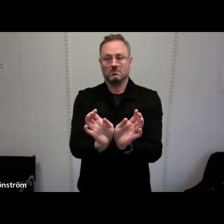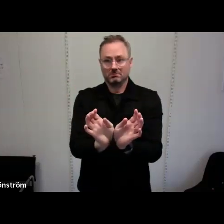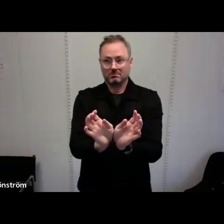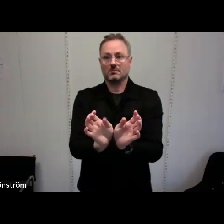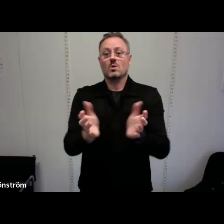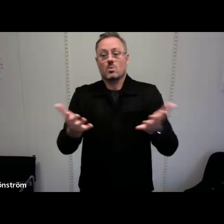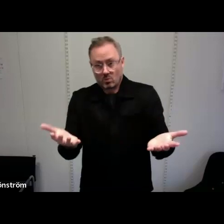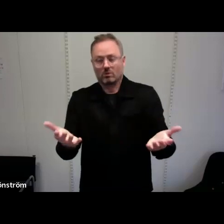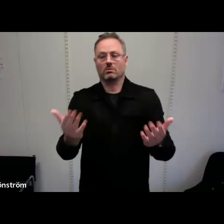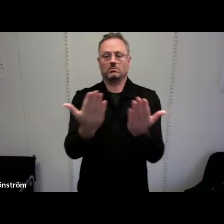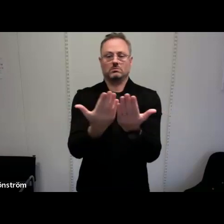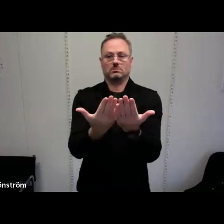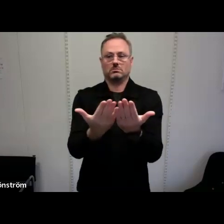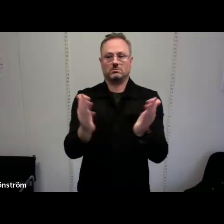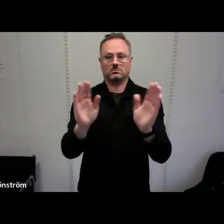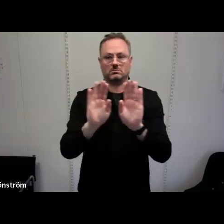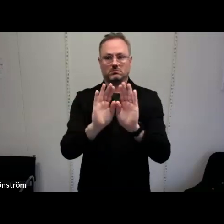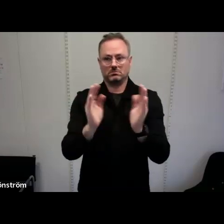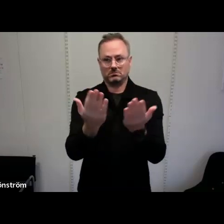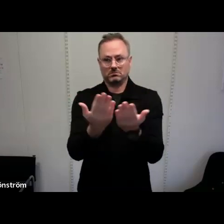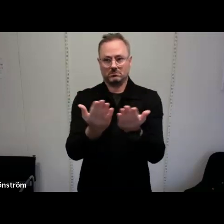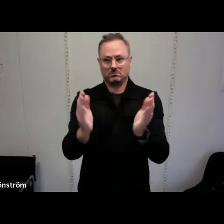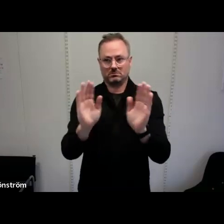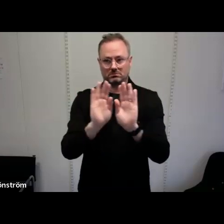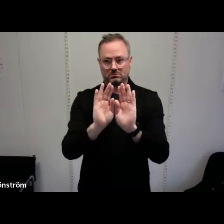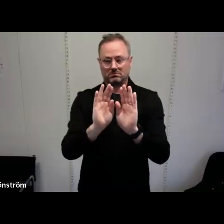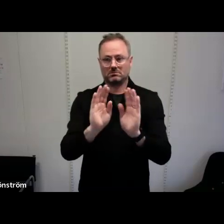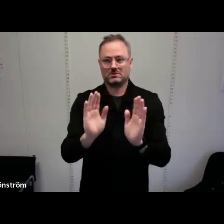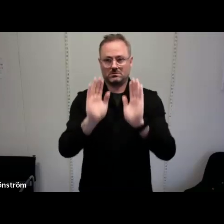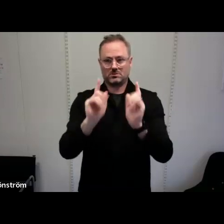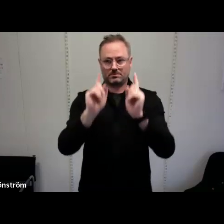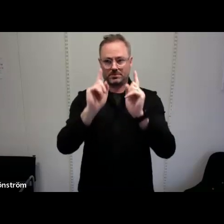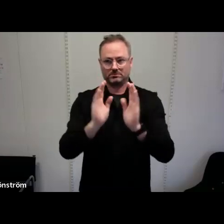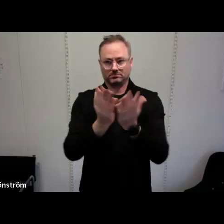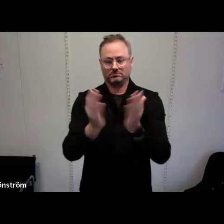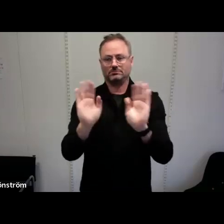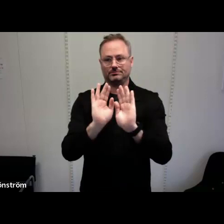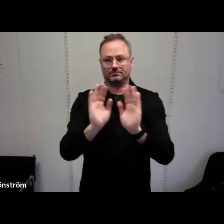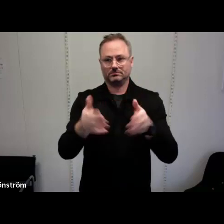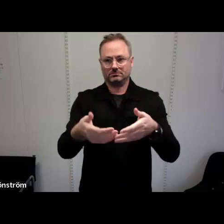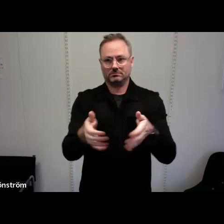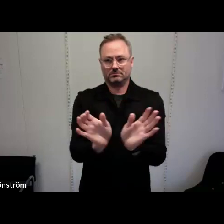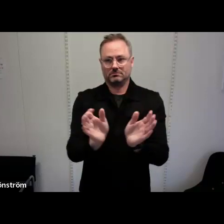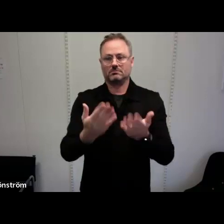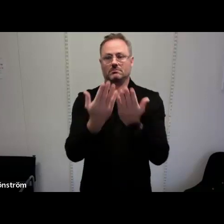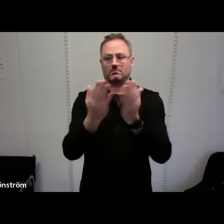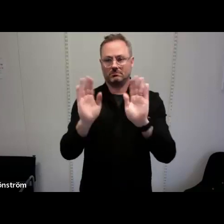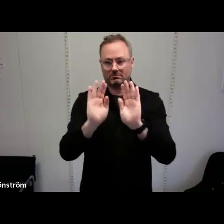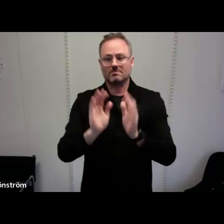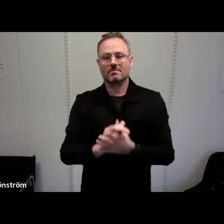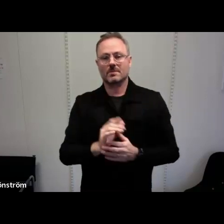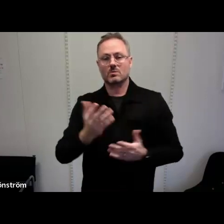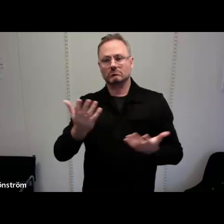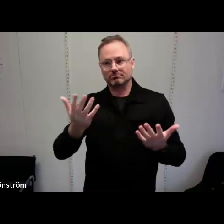right now, or you can sign it this way. So a slight variation in the production in terms